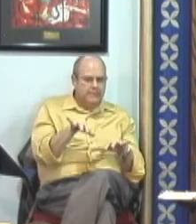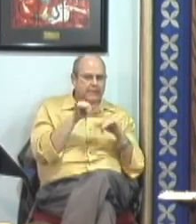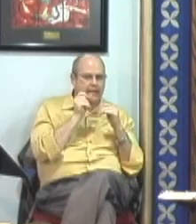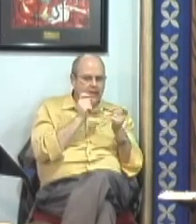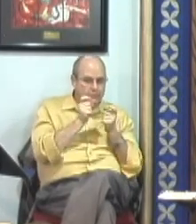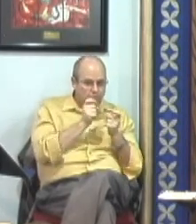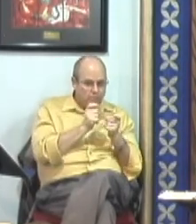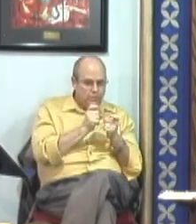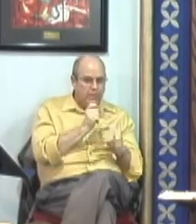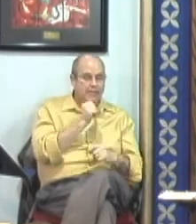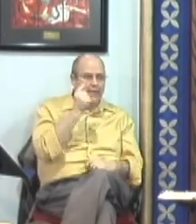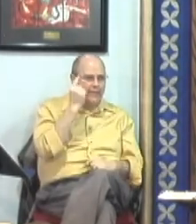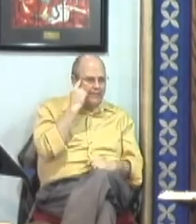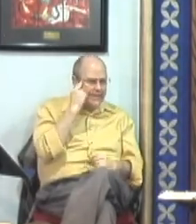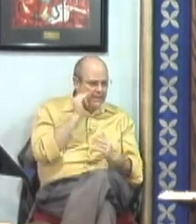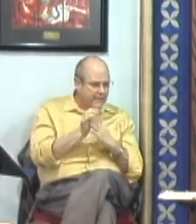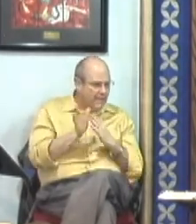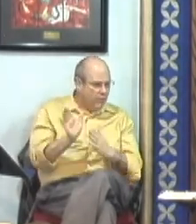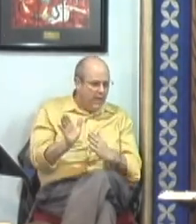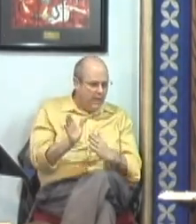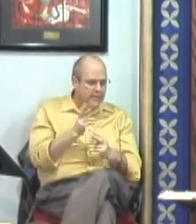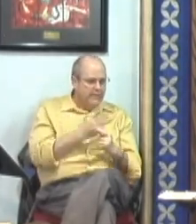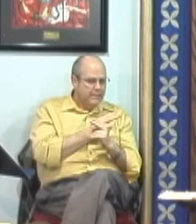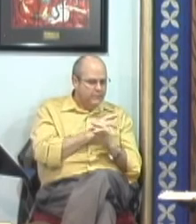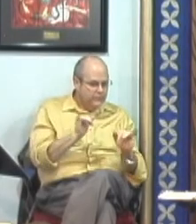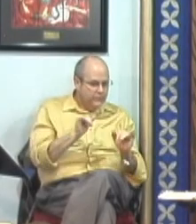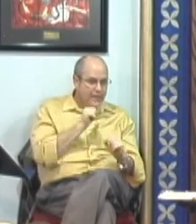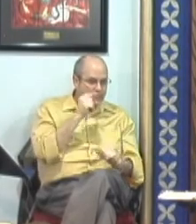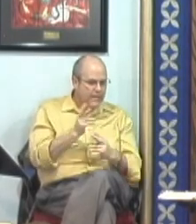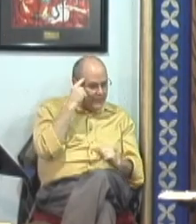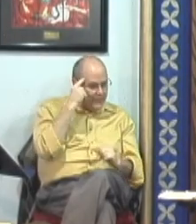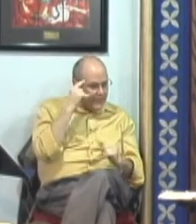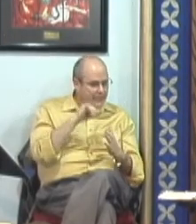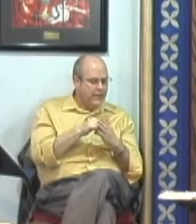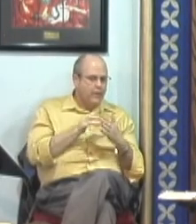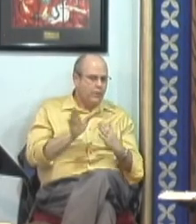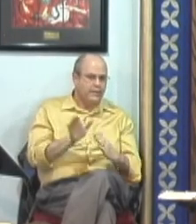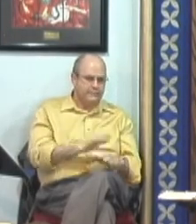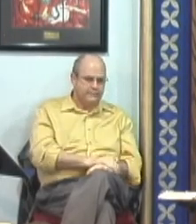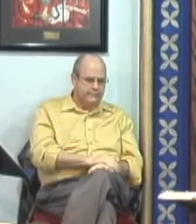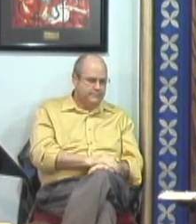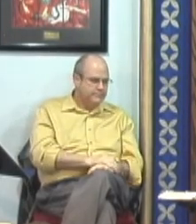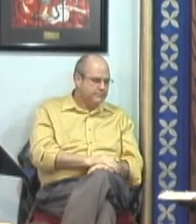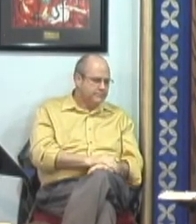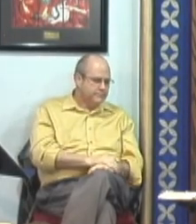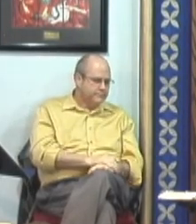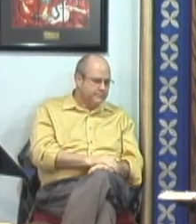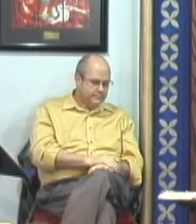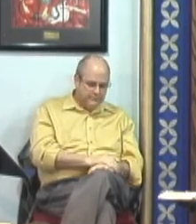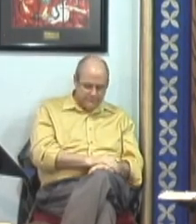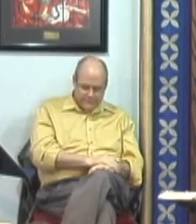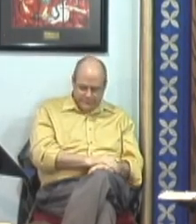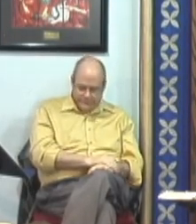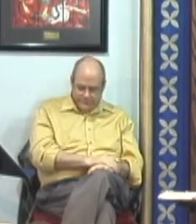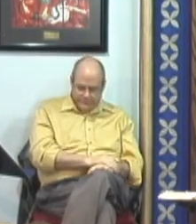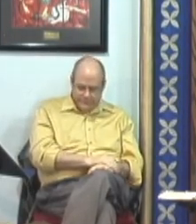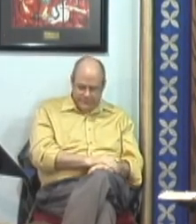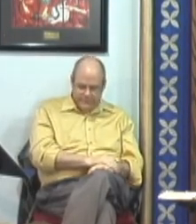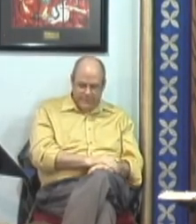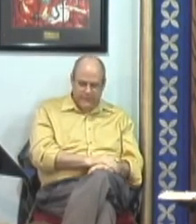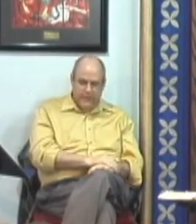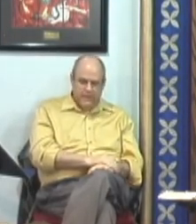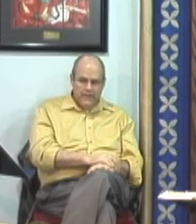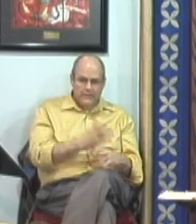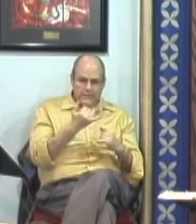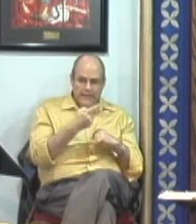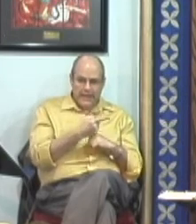say, I'm not going to think that. In the name of Yeshua, I am not going to think those thoughts. So I thought that